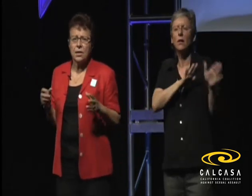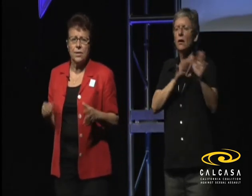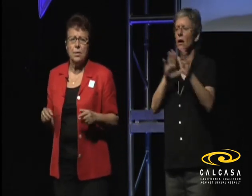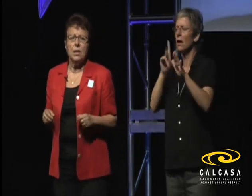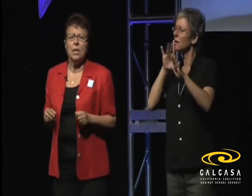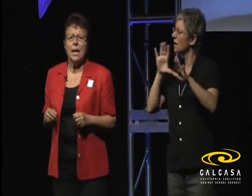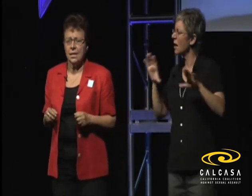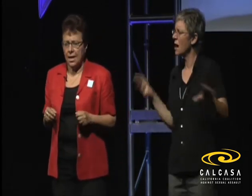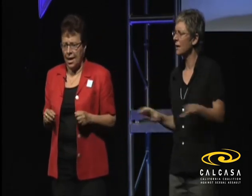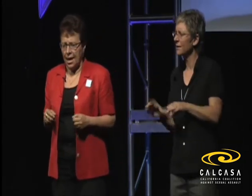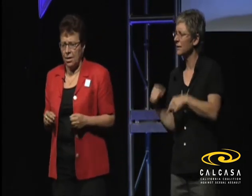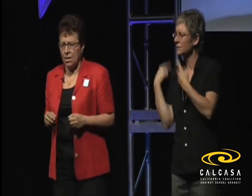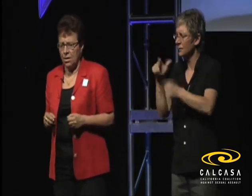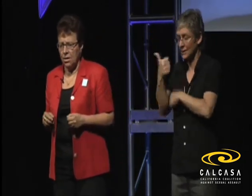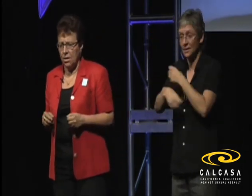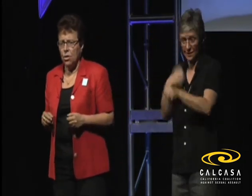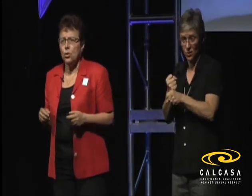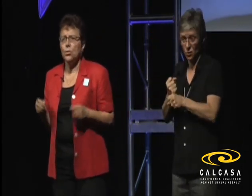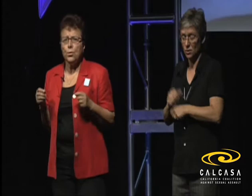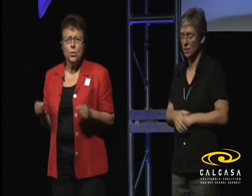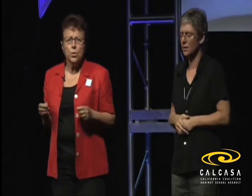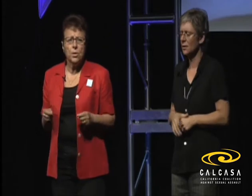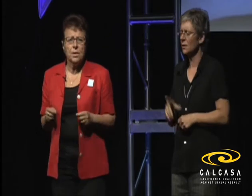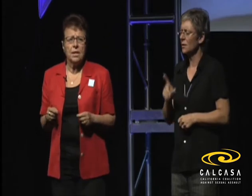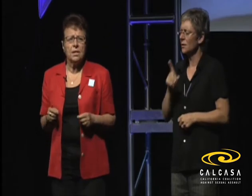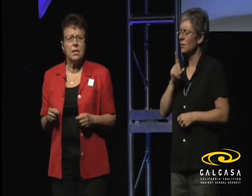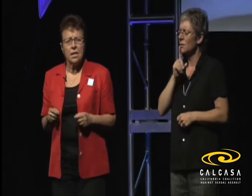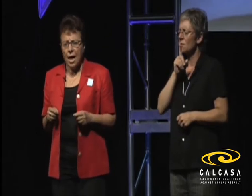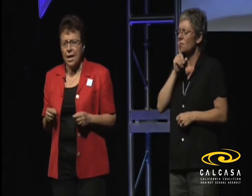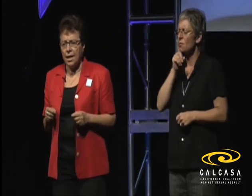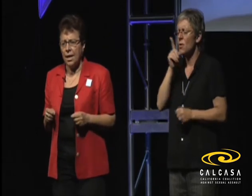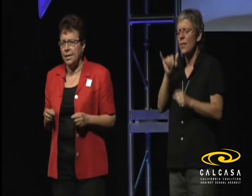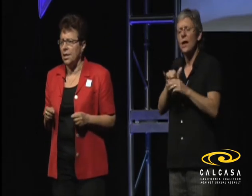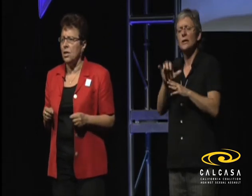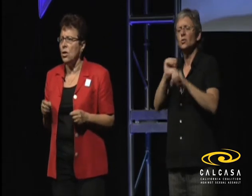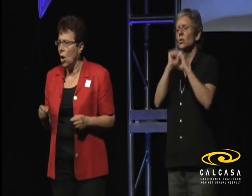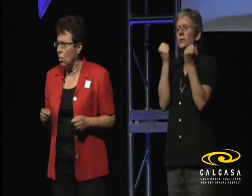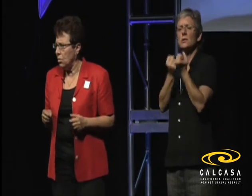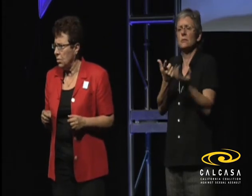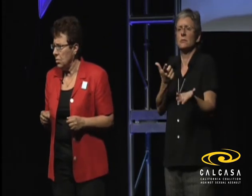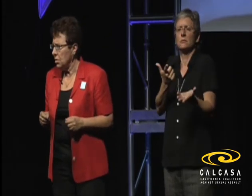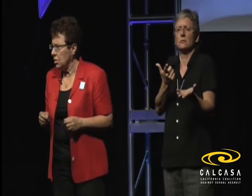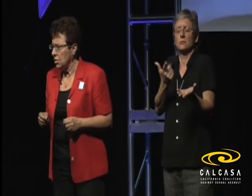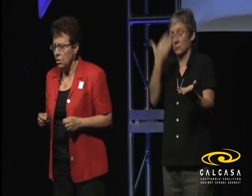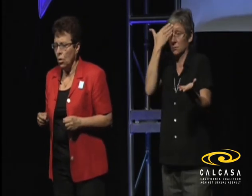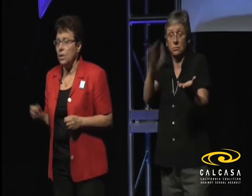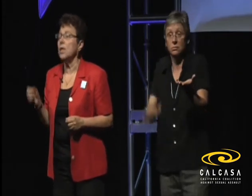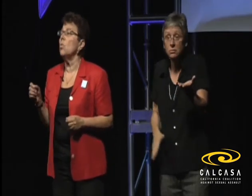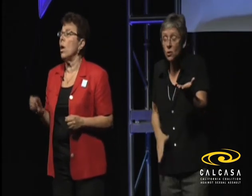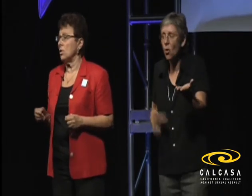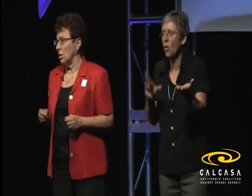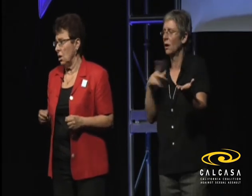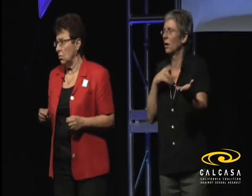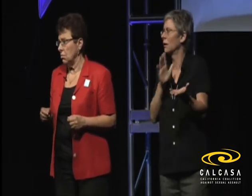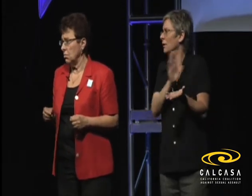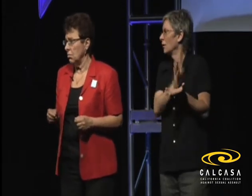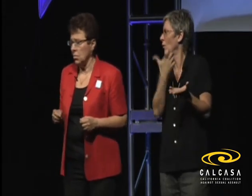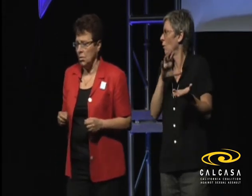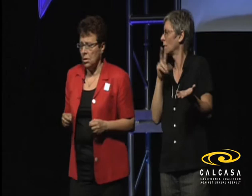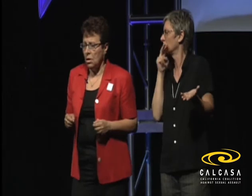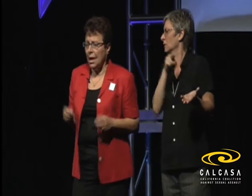and activism in the last decade. Truths that society didn't know or didn't want to